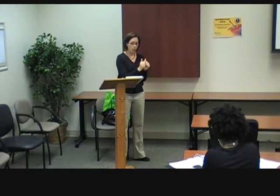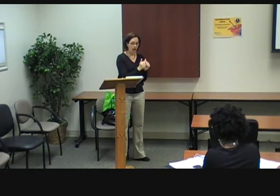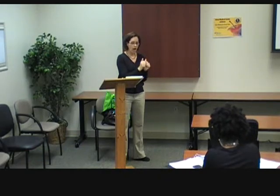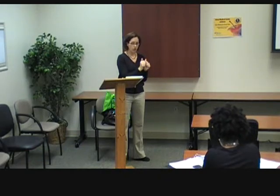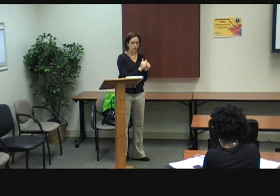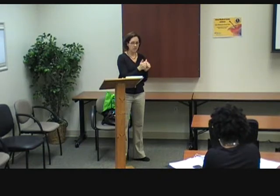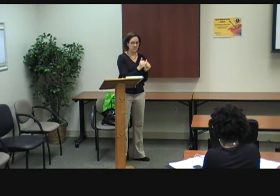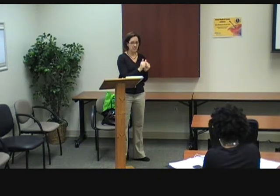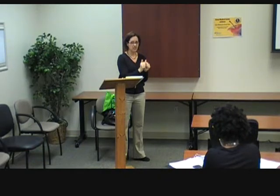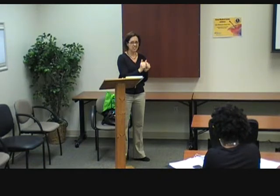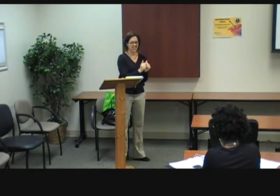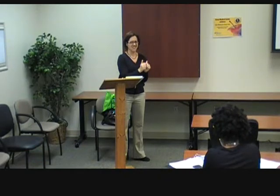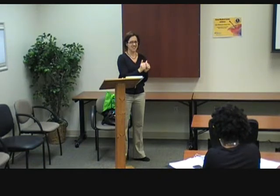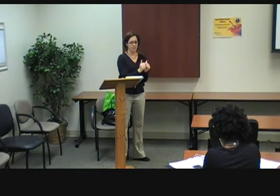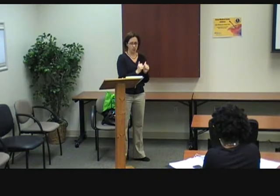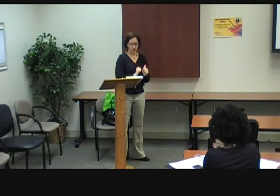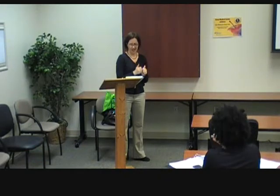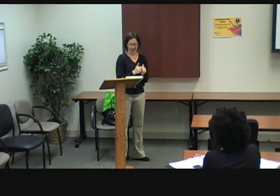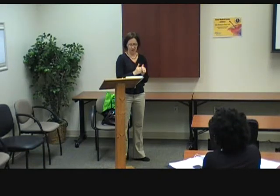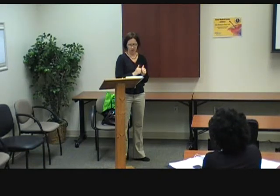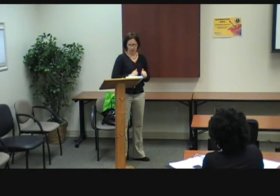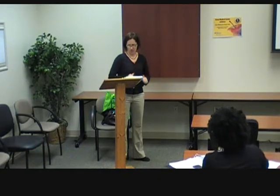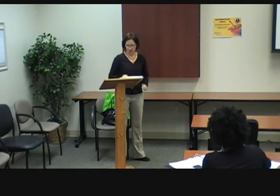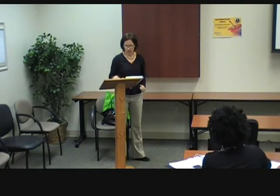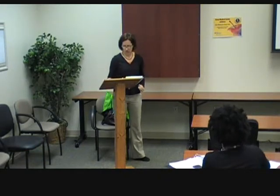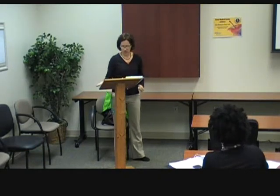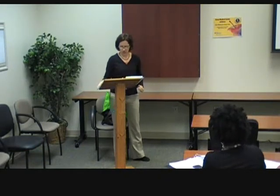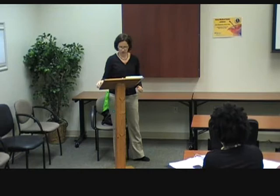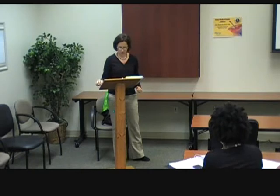how. You're going to see this more. How.